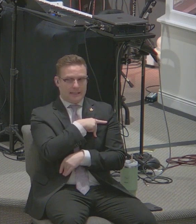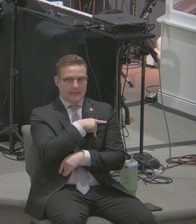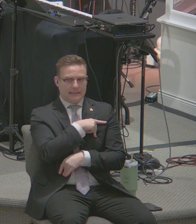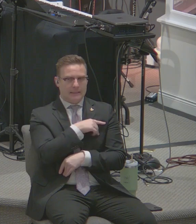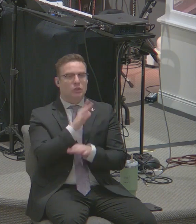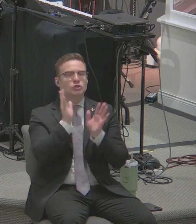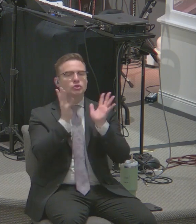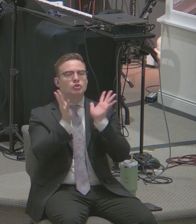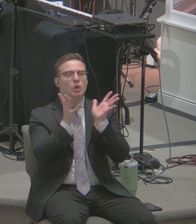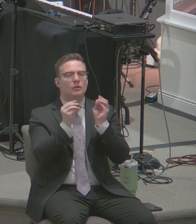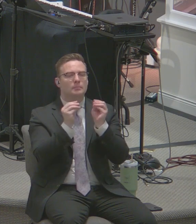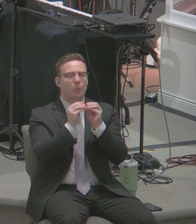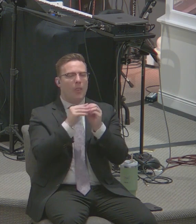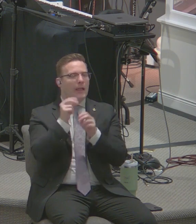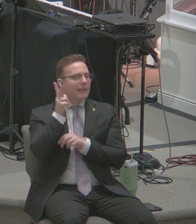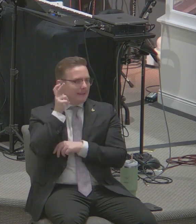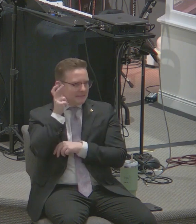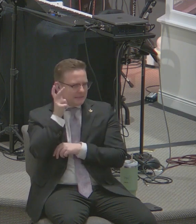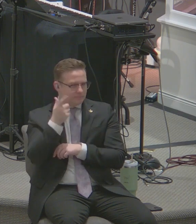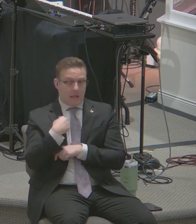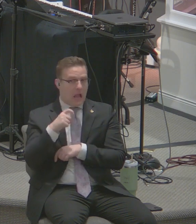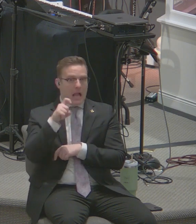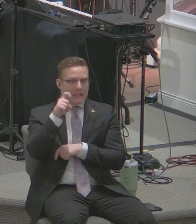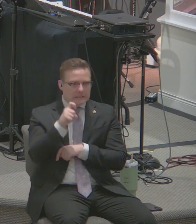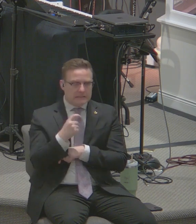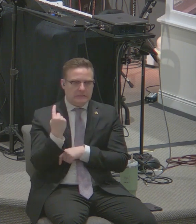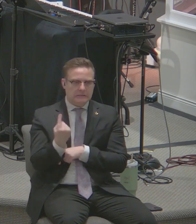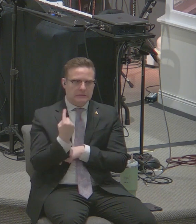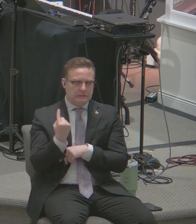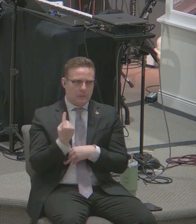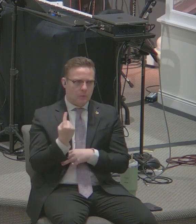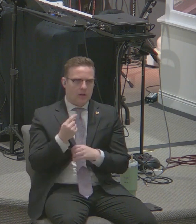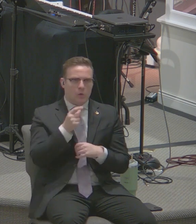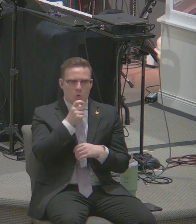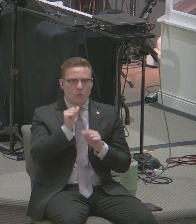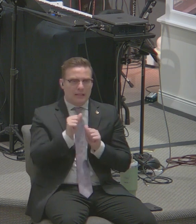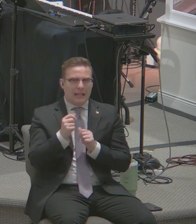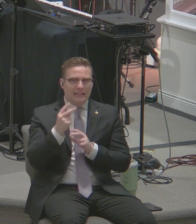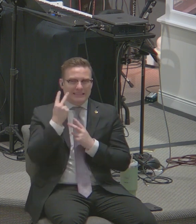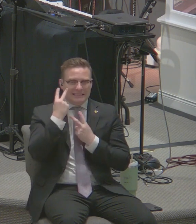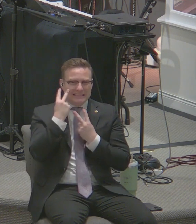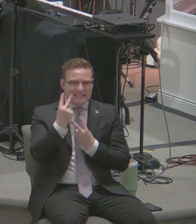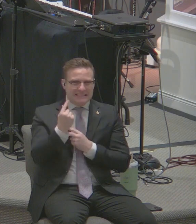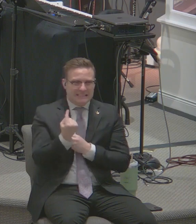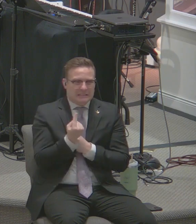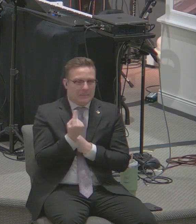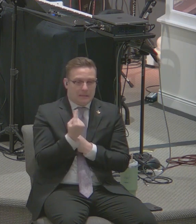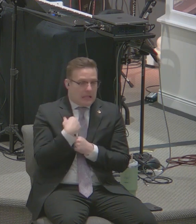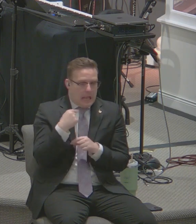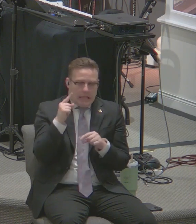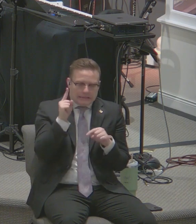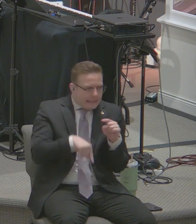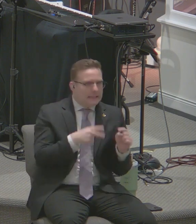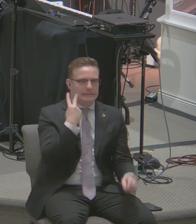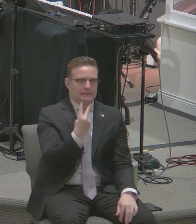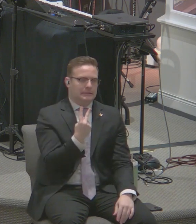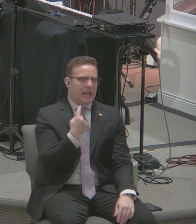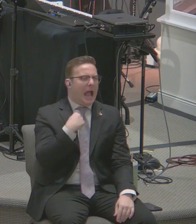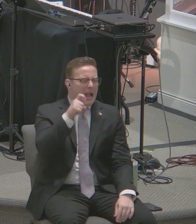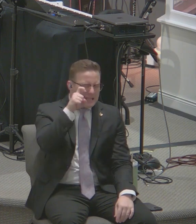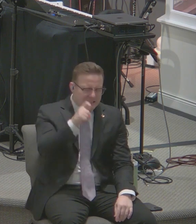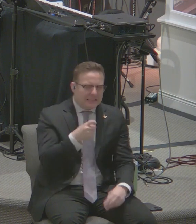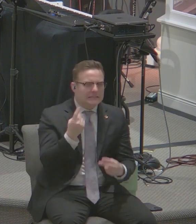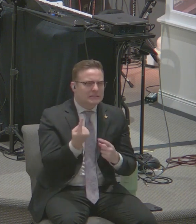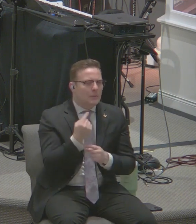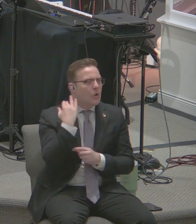listen, I need someone in my life who can see something I can't see.